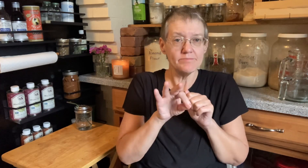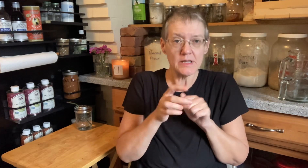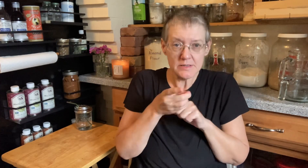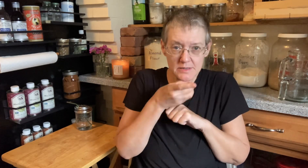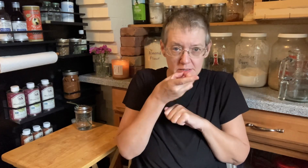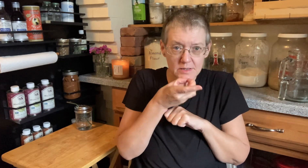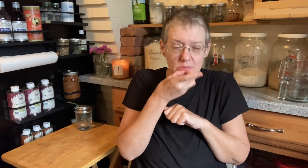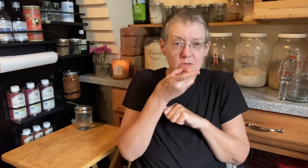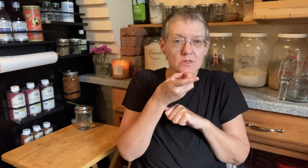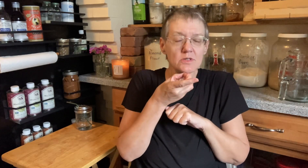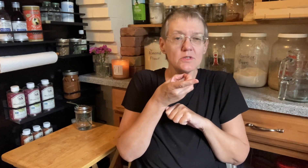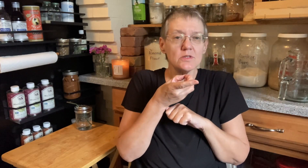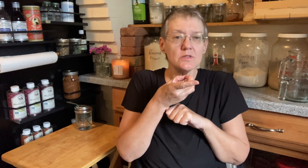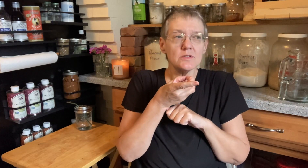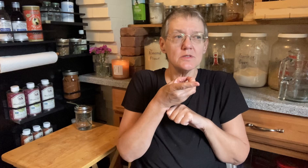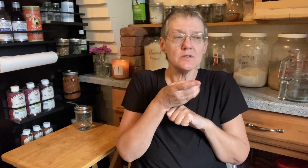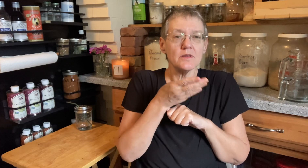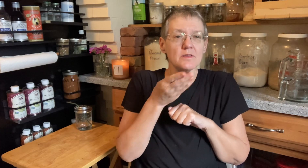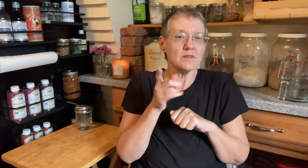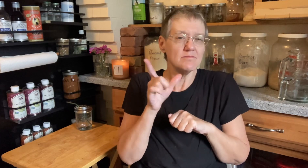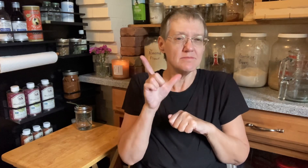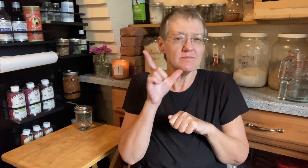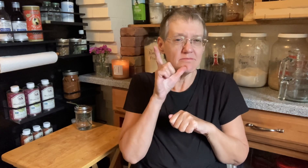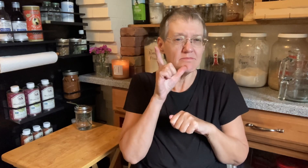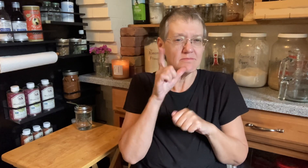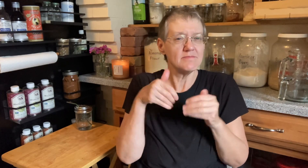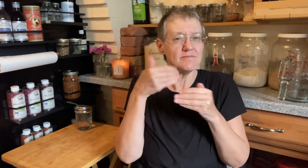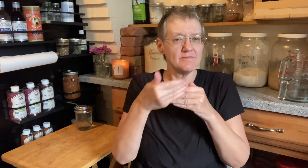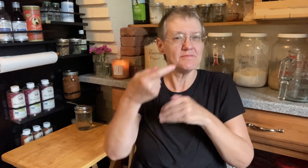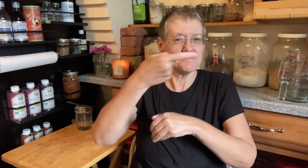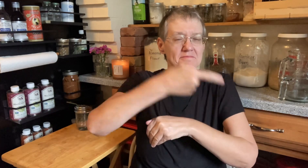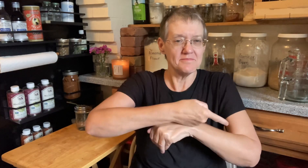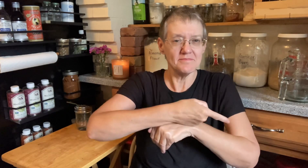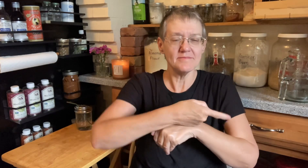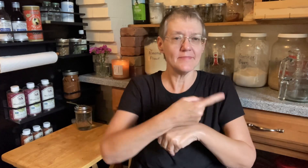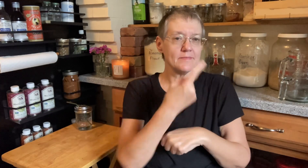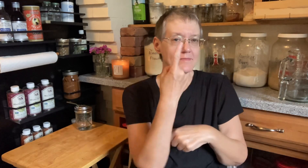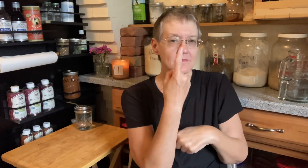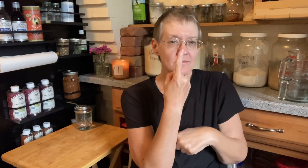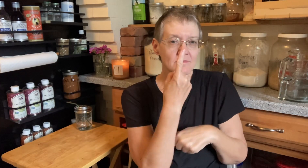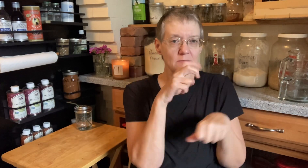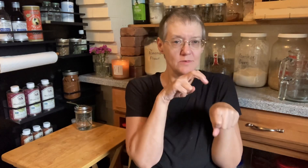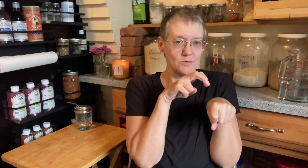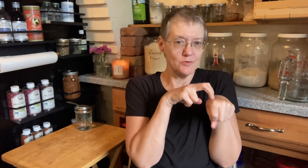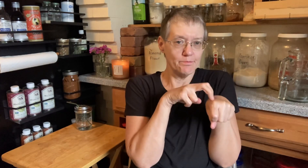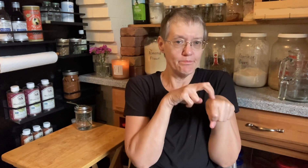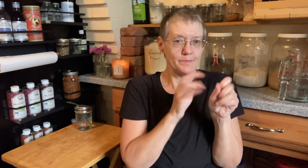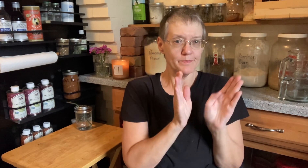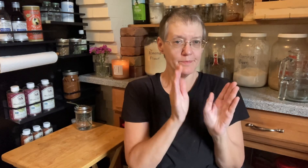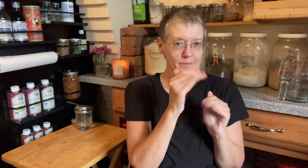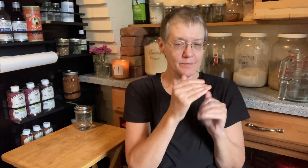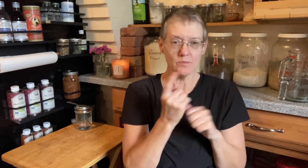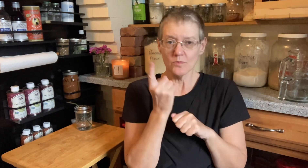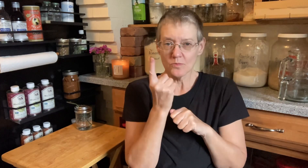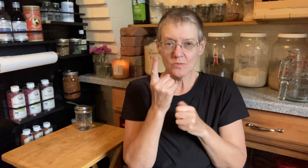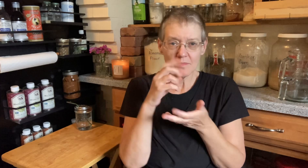But everything was individual serving. Like for lunch, for the next day, it would be like a single serving bag